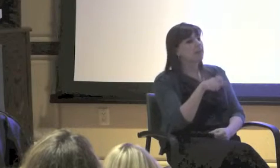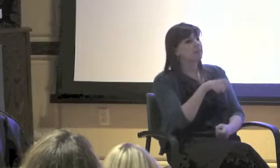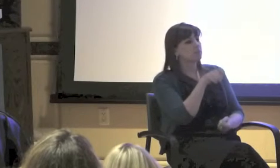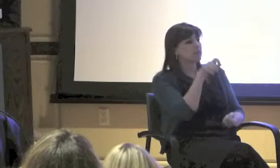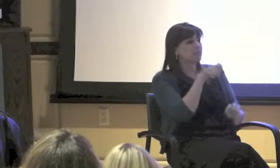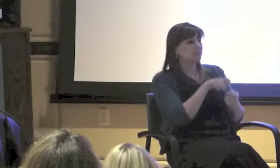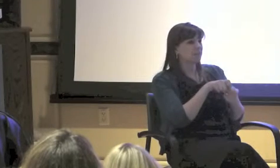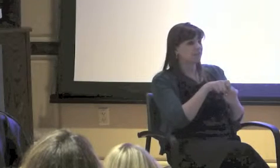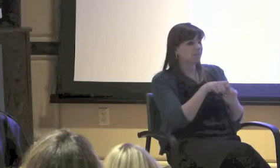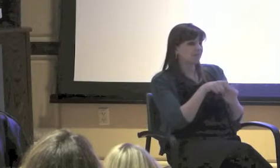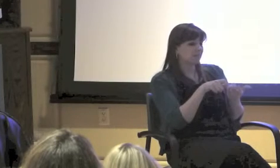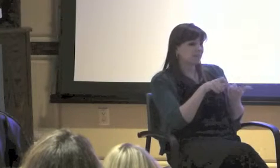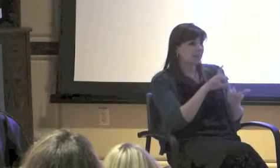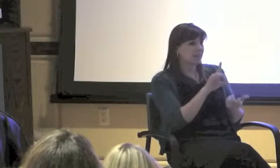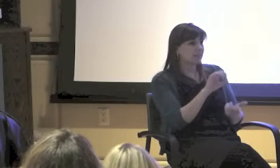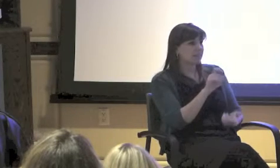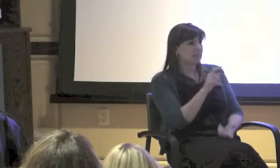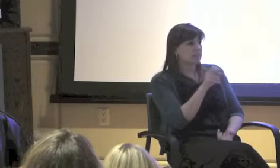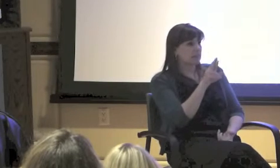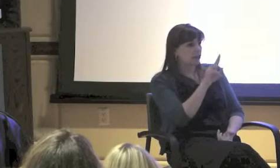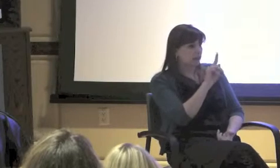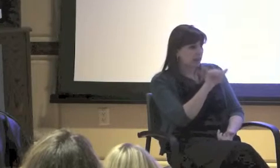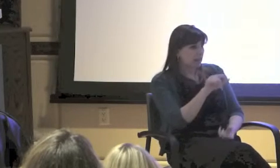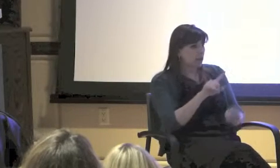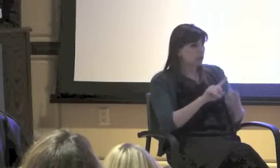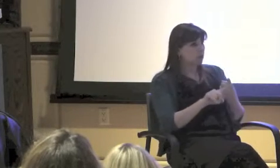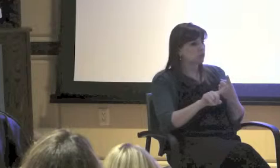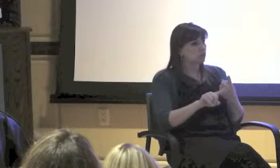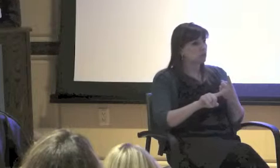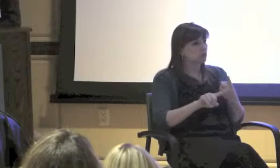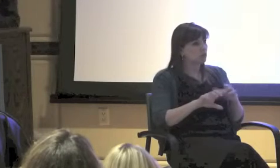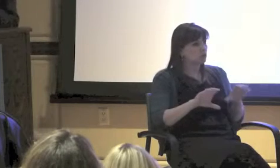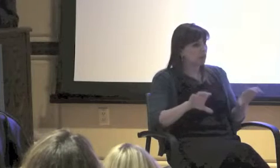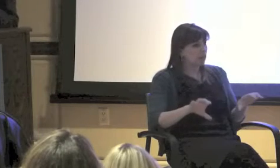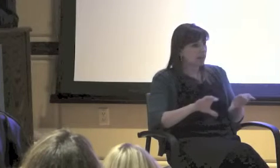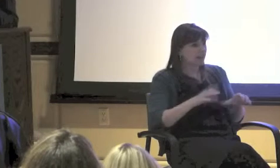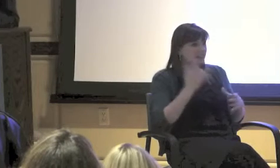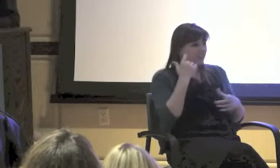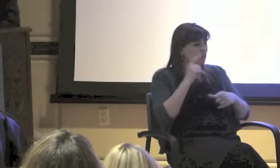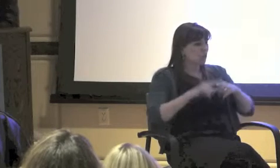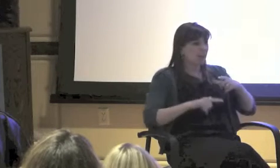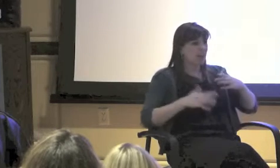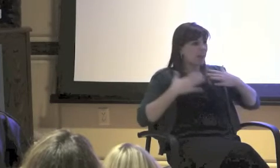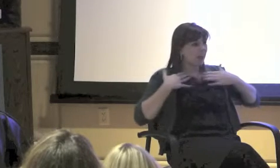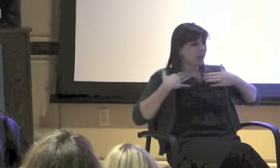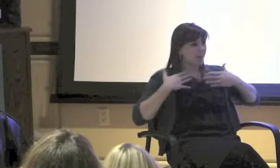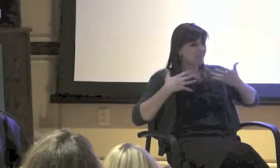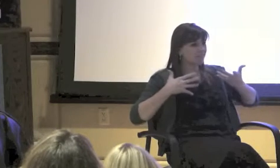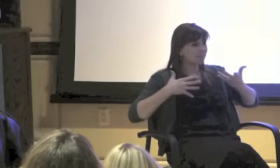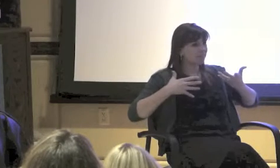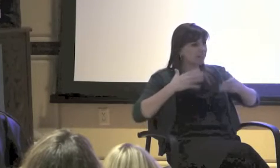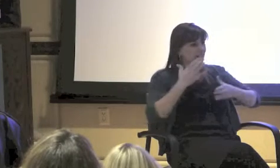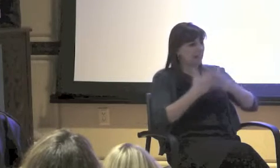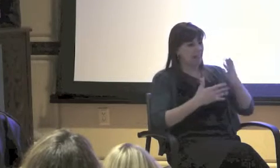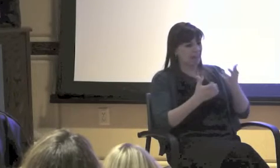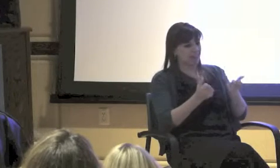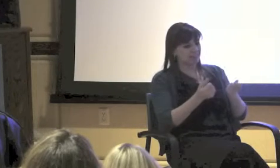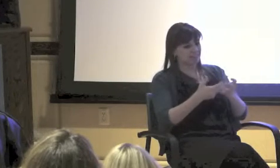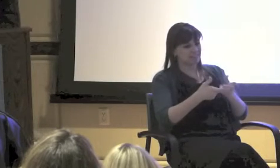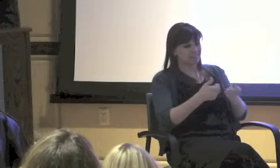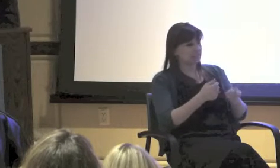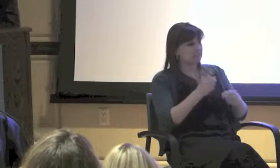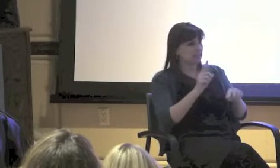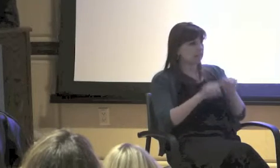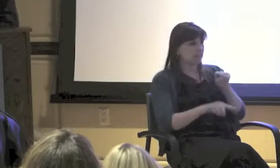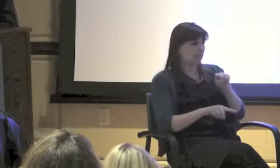of dexterity in order to manipulate and activate that pump. So patients that don't have good dexterity in their hands are